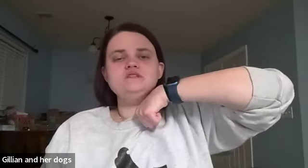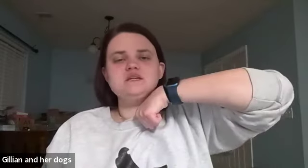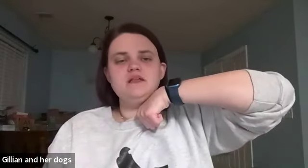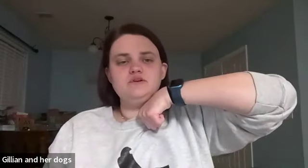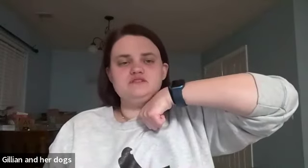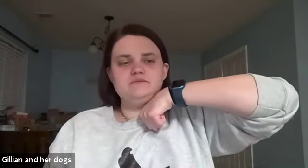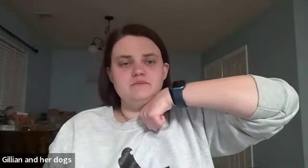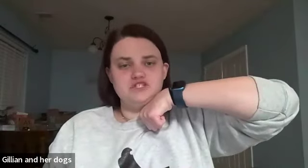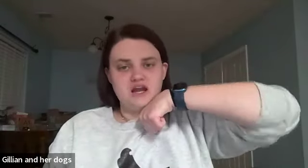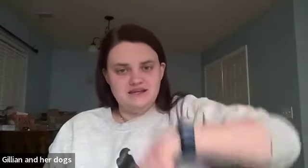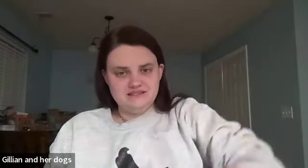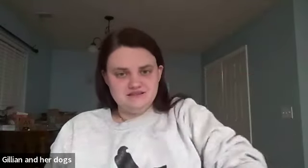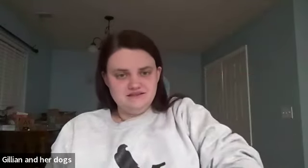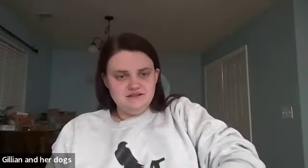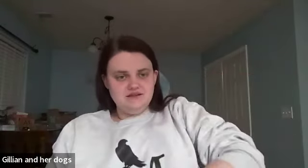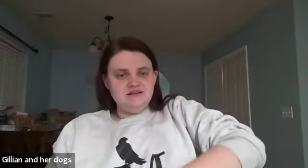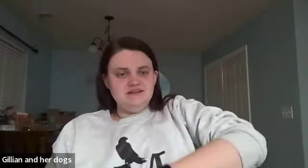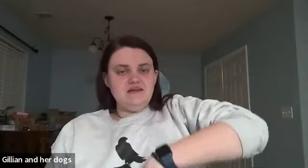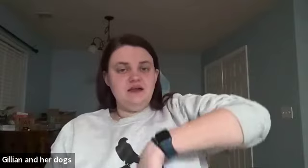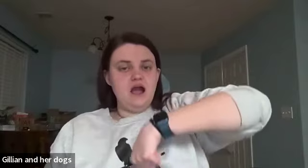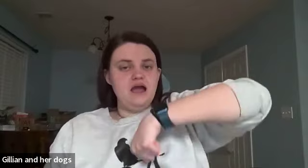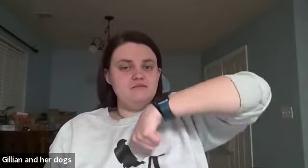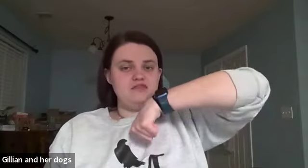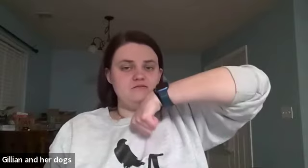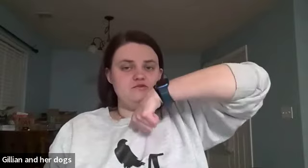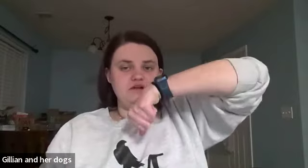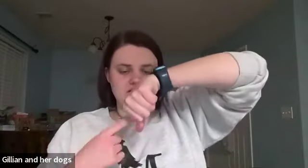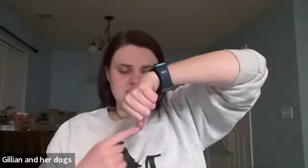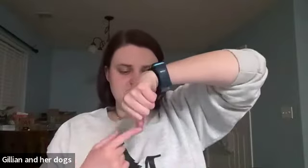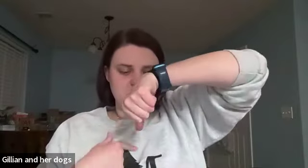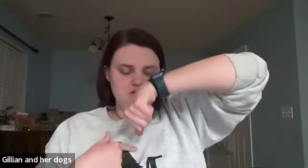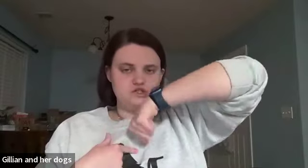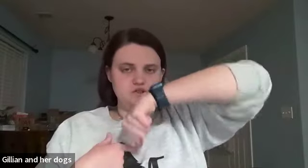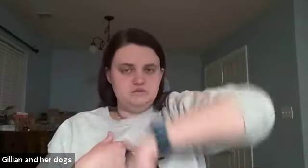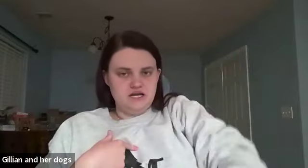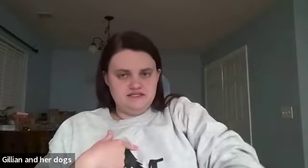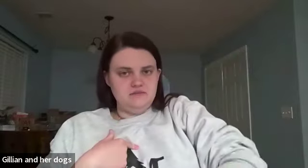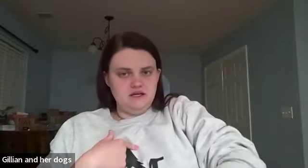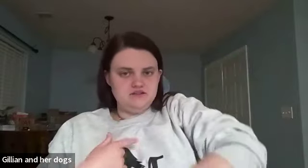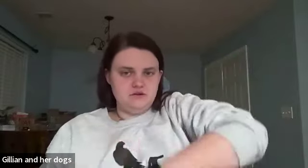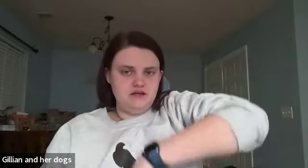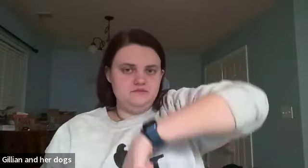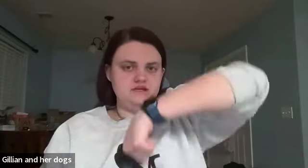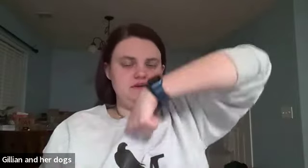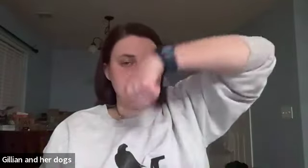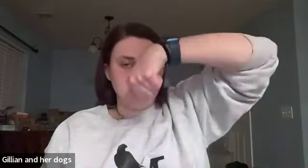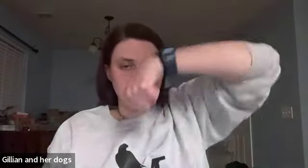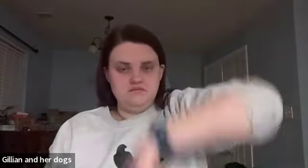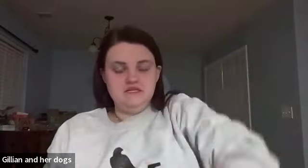Almost think about like when you're zipping up a jacket. And like I have my thumb fully like center to my stomach. So when it comes up, it is like coming up